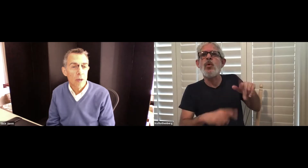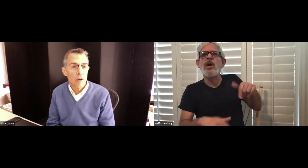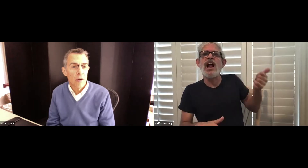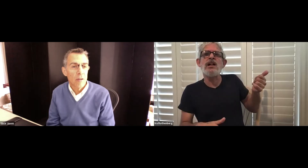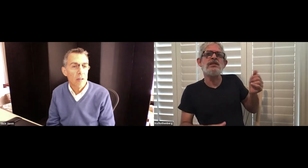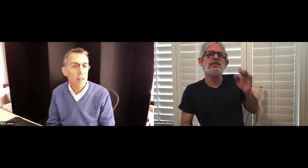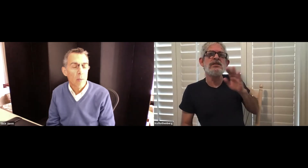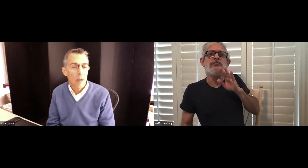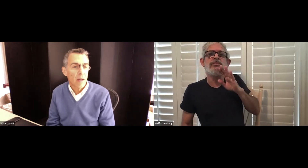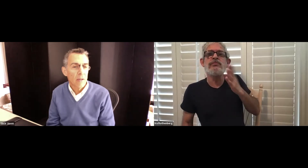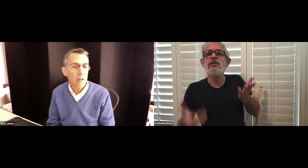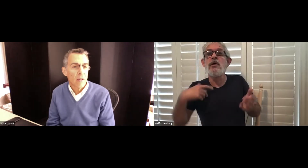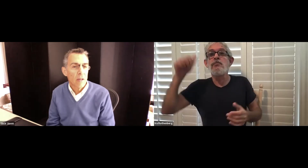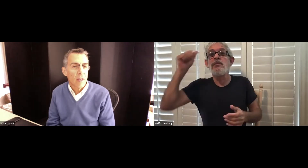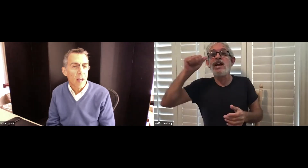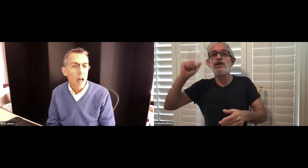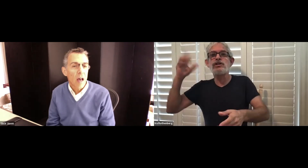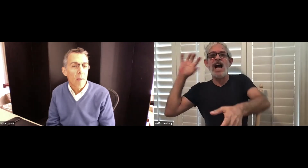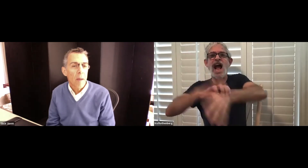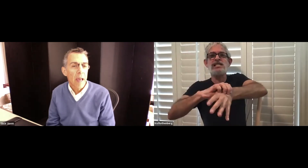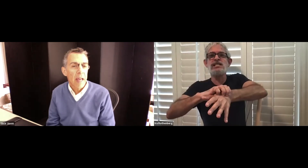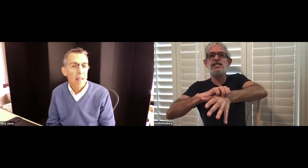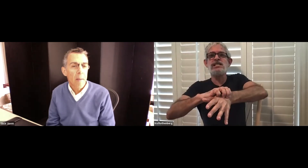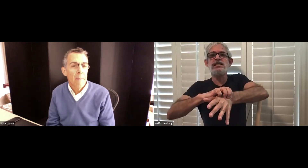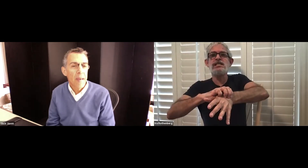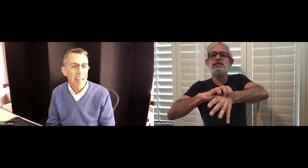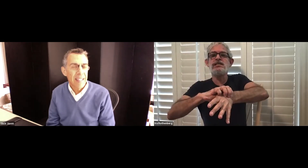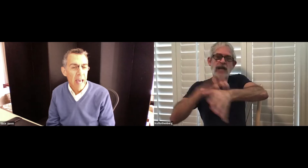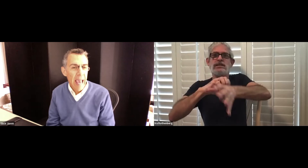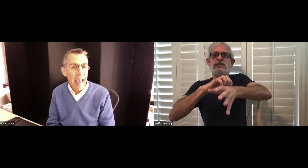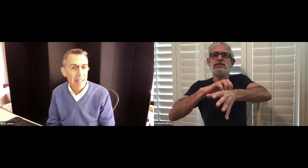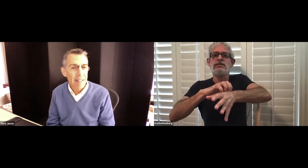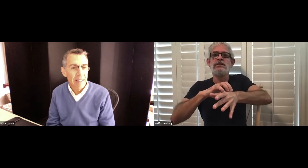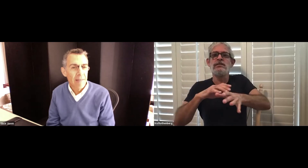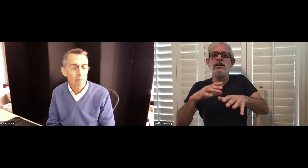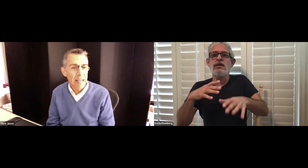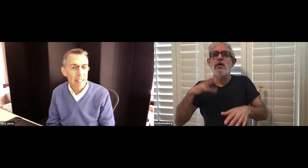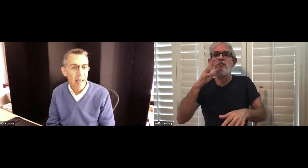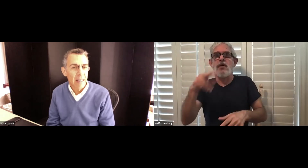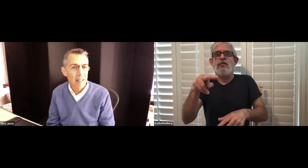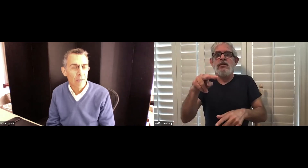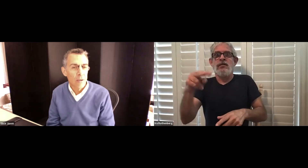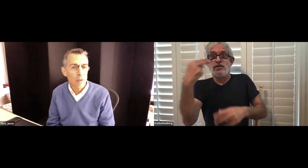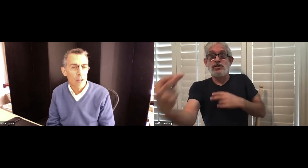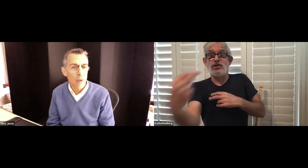superior, someone else, my aunt bit his hand as if to distract